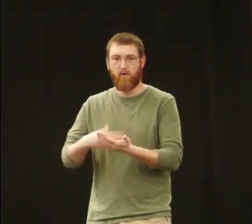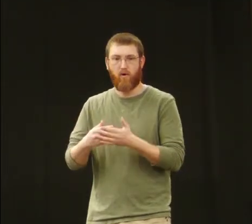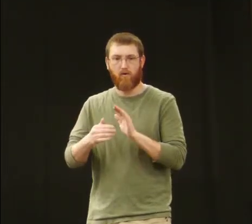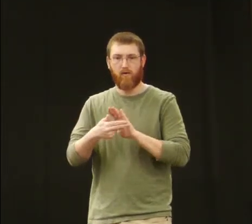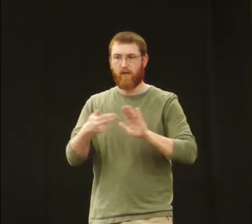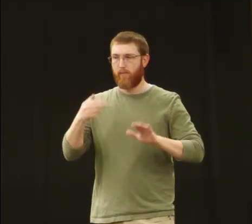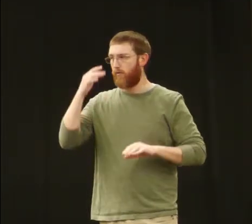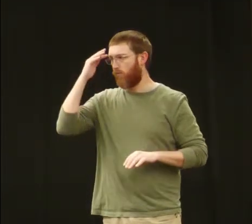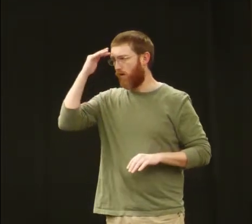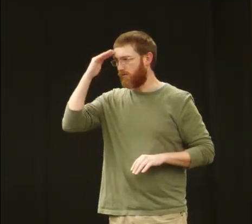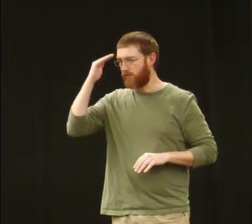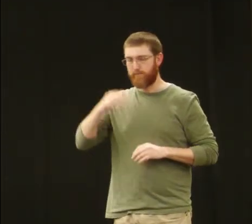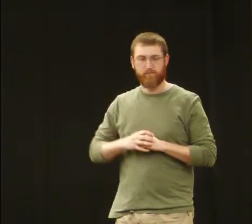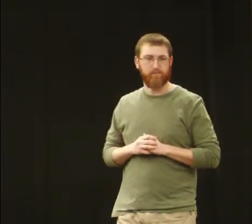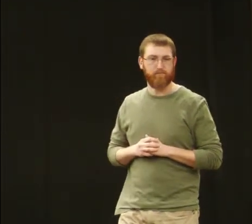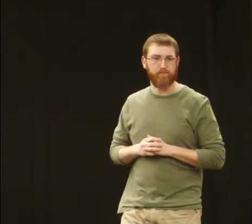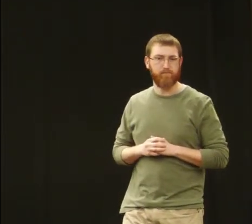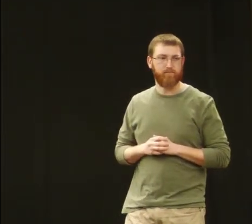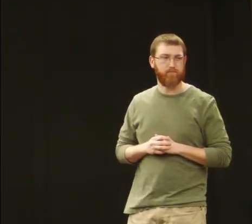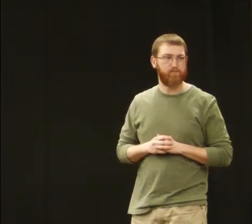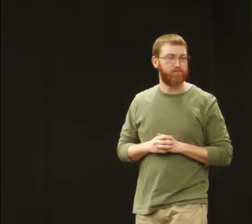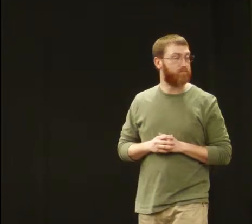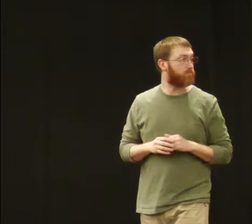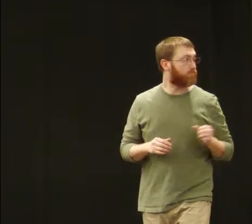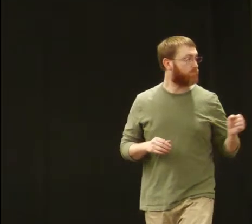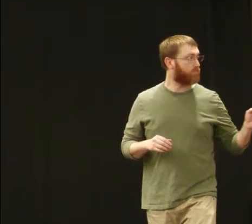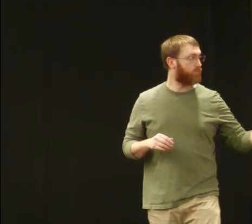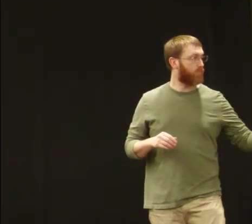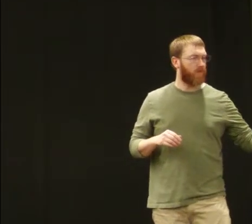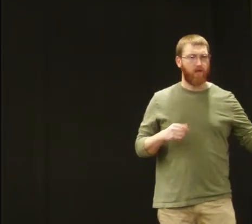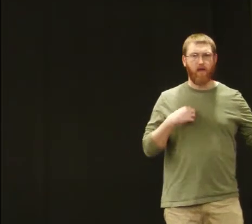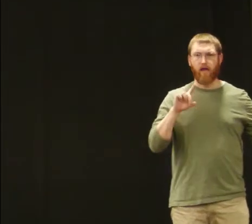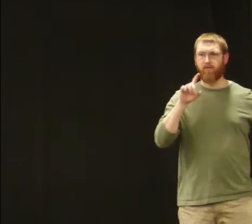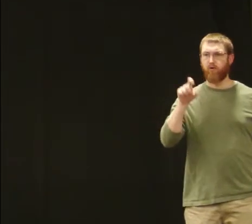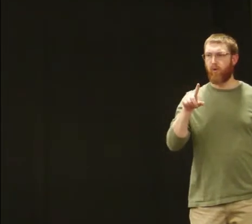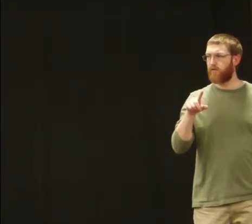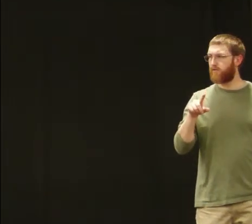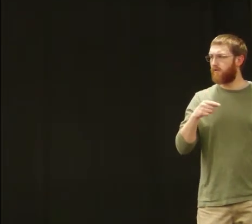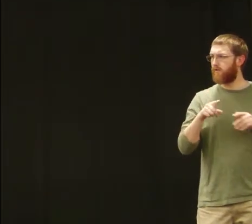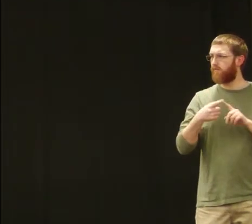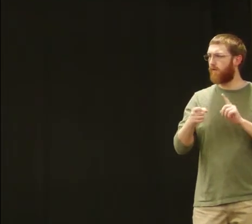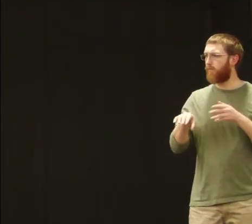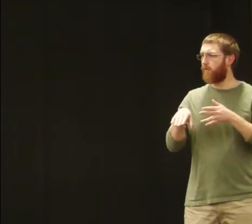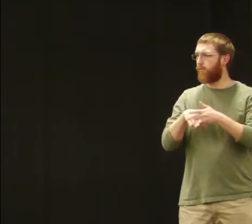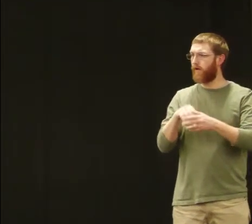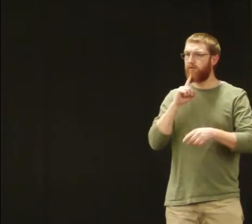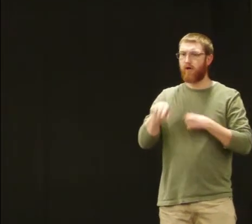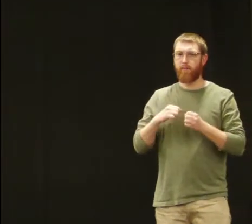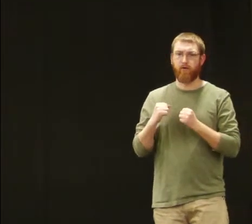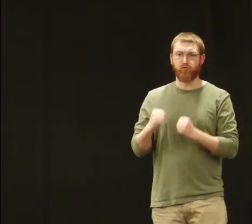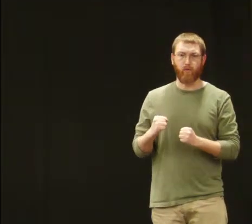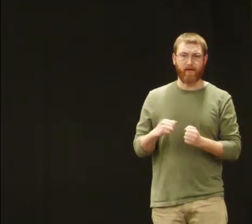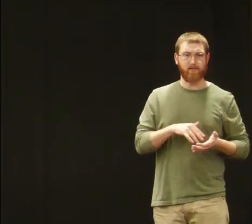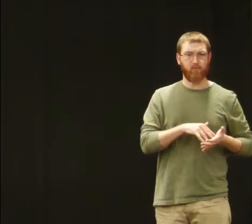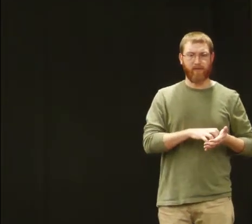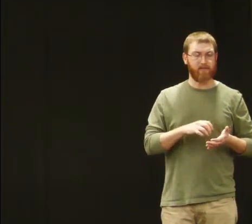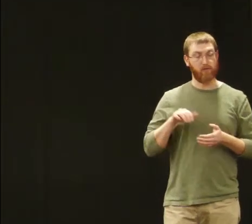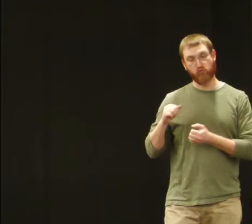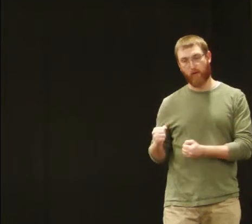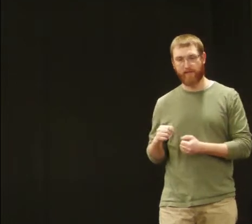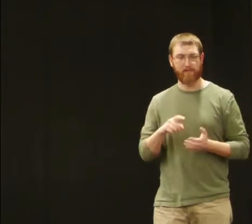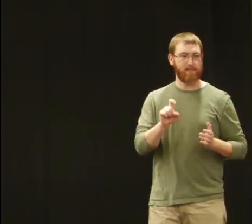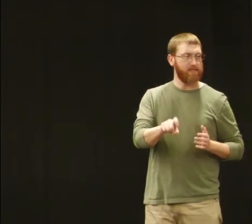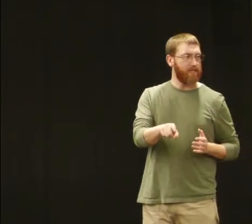Okay, and one other thing, just from a question during the break, when we're talking about strengths and needs, we are talking about those strengths and needs